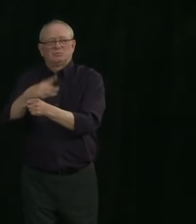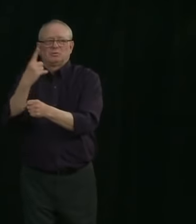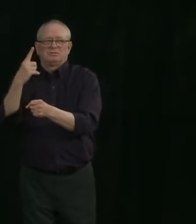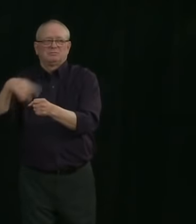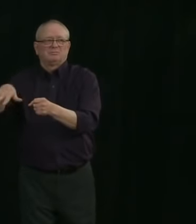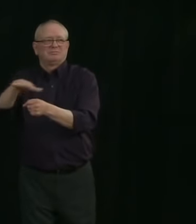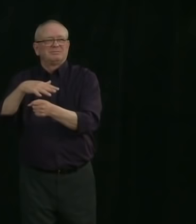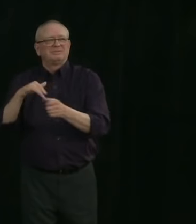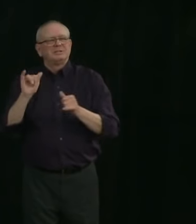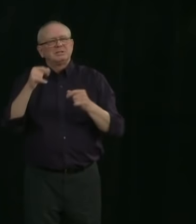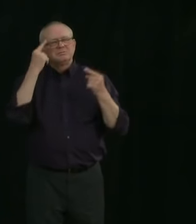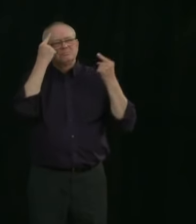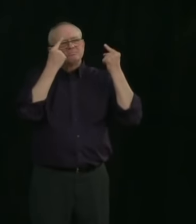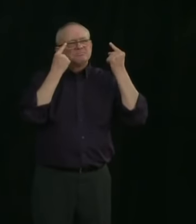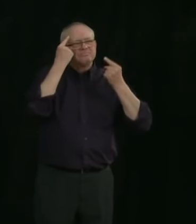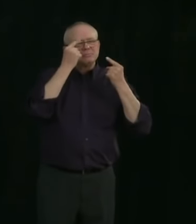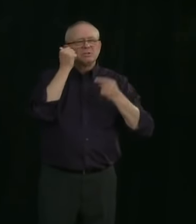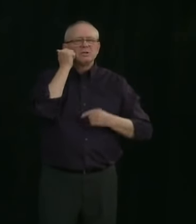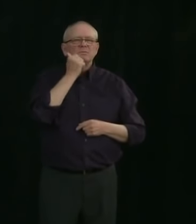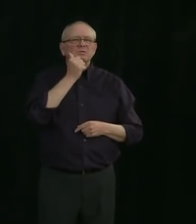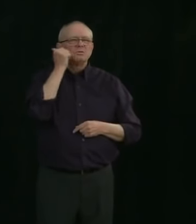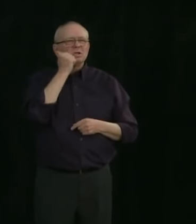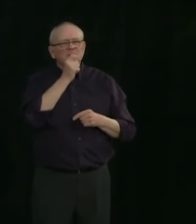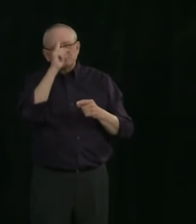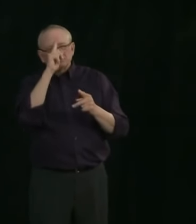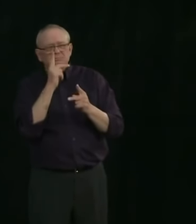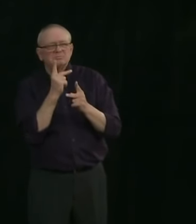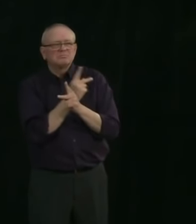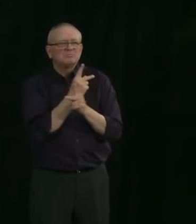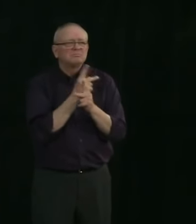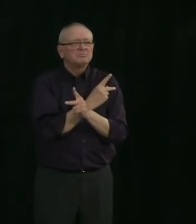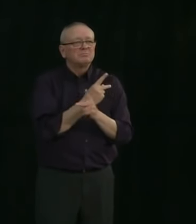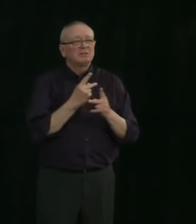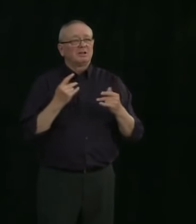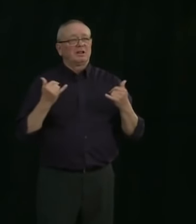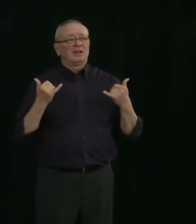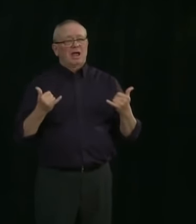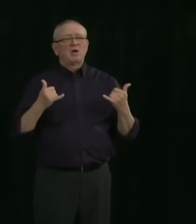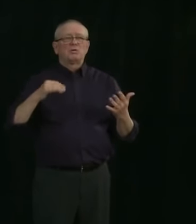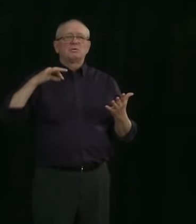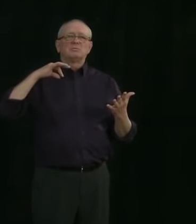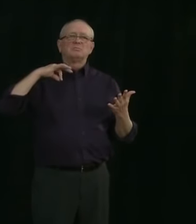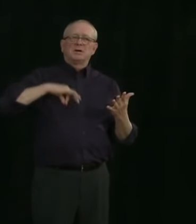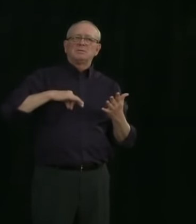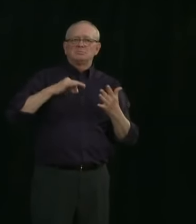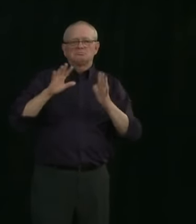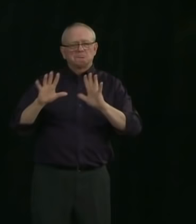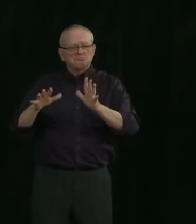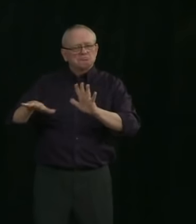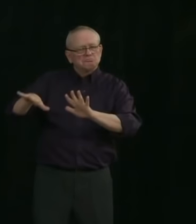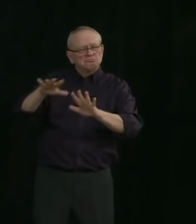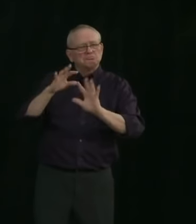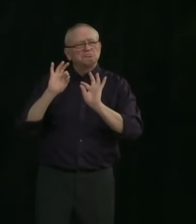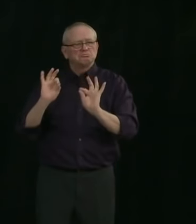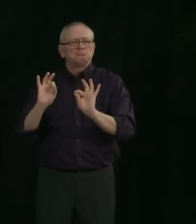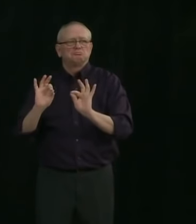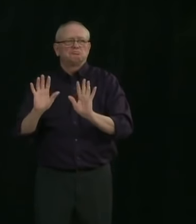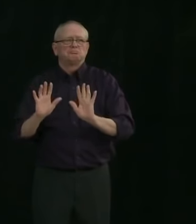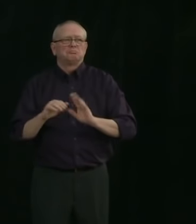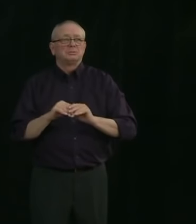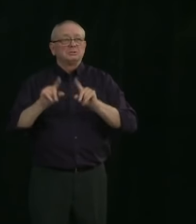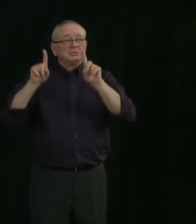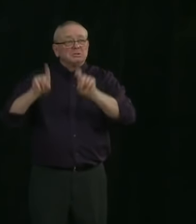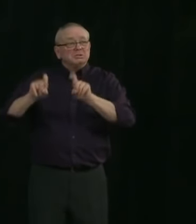we're considering, which I think will be more beneficial at this time than simply testing everyone in a facility. But again,